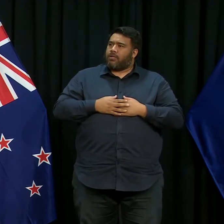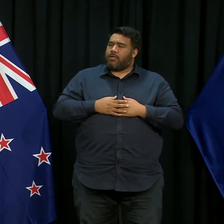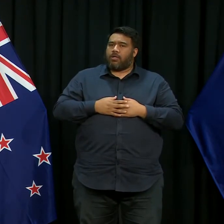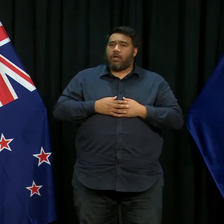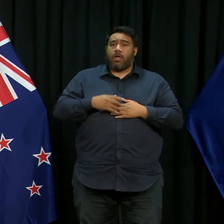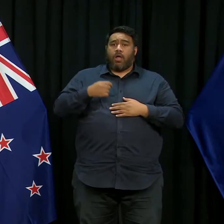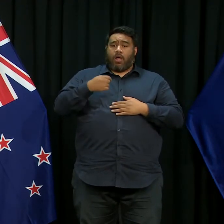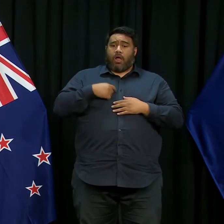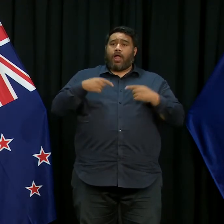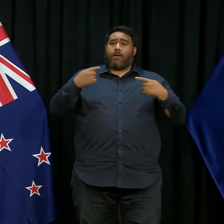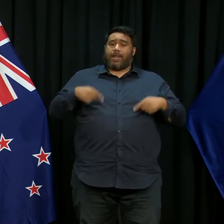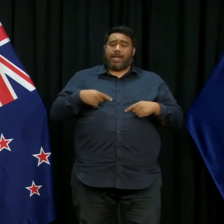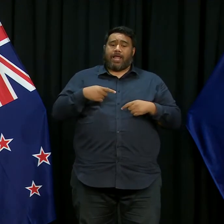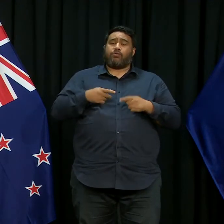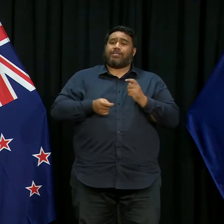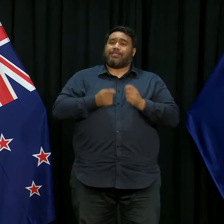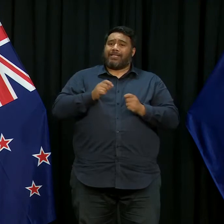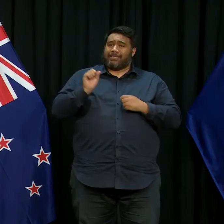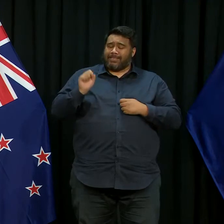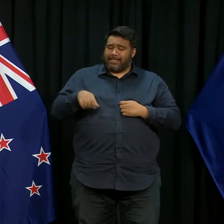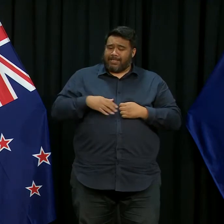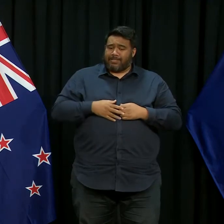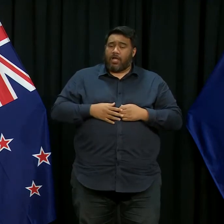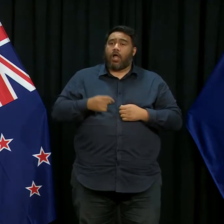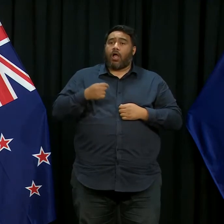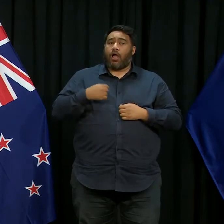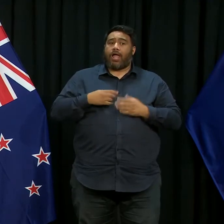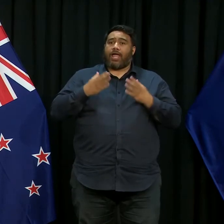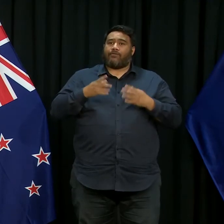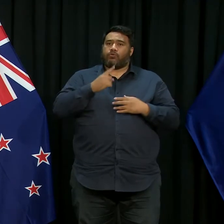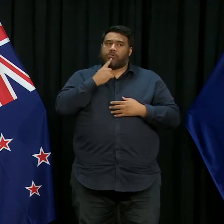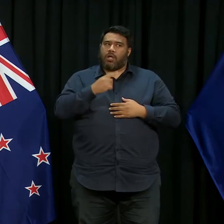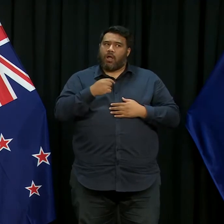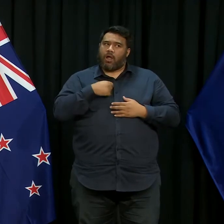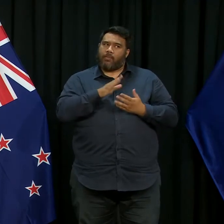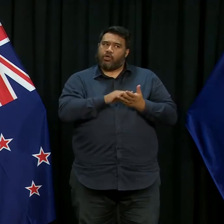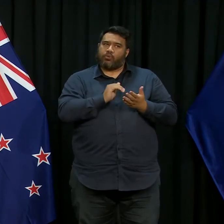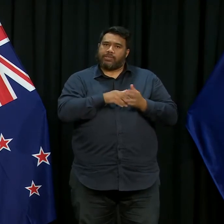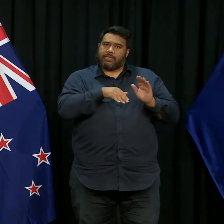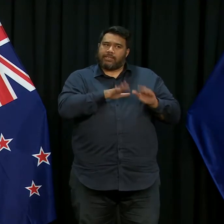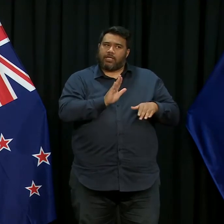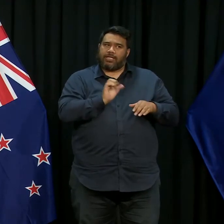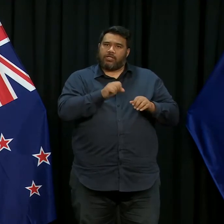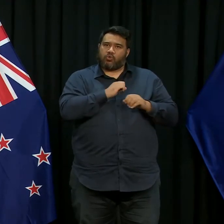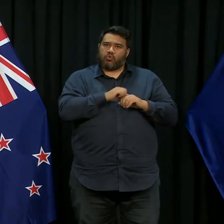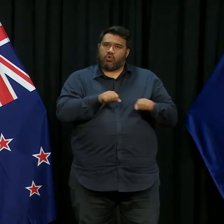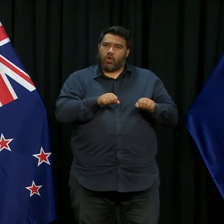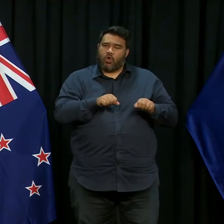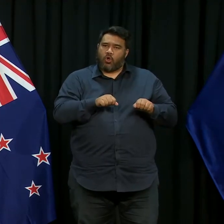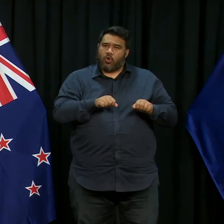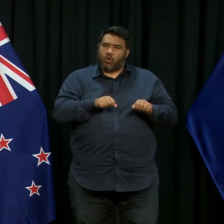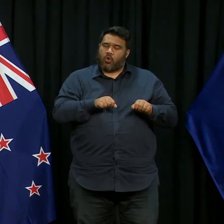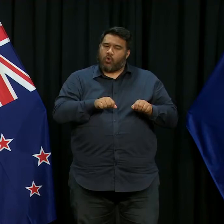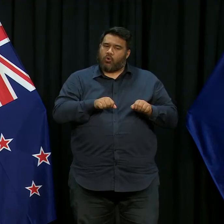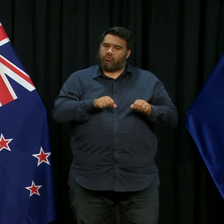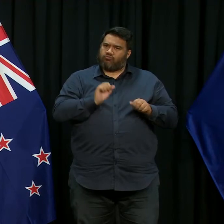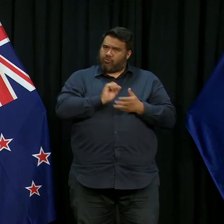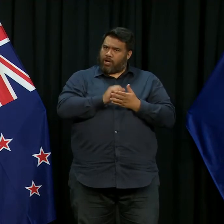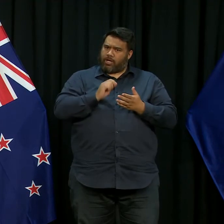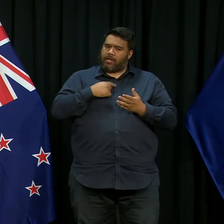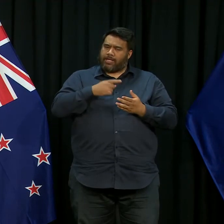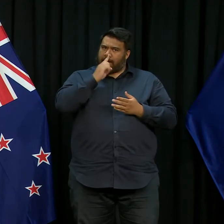before getting a test, and that once it's taken, their details are not passed on to any immigration authority? Thank you for the